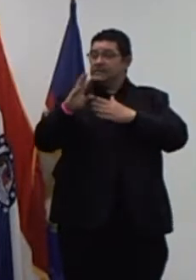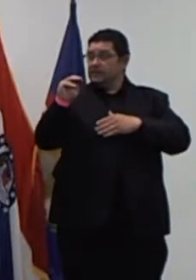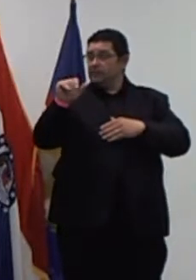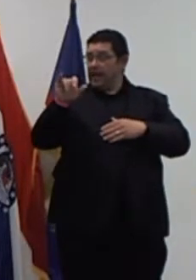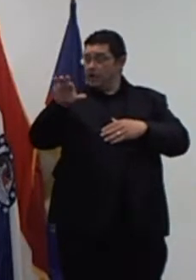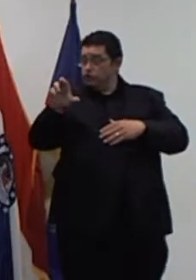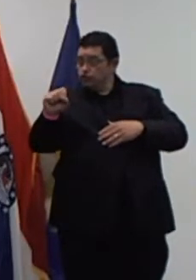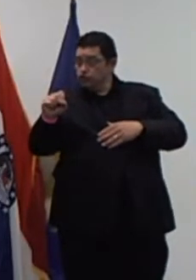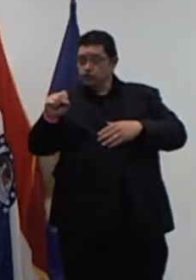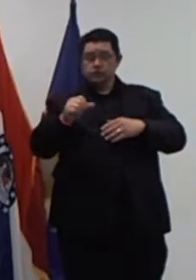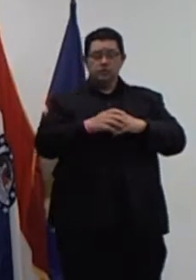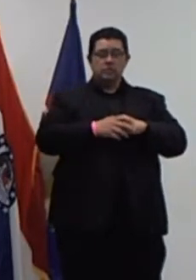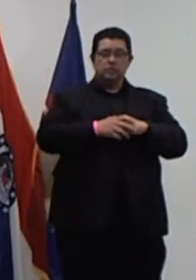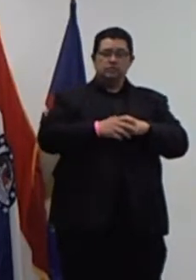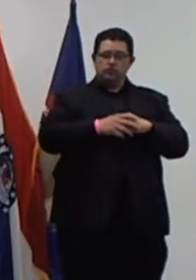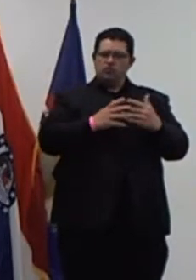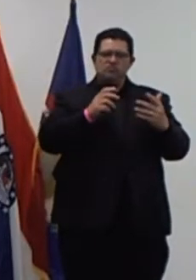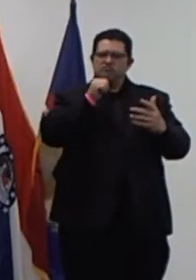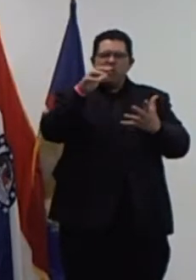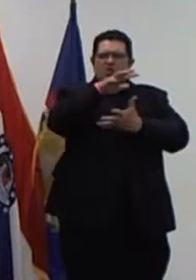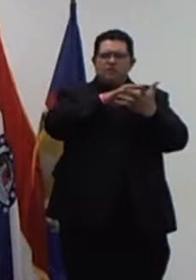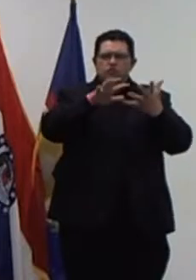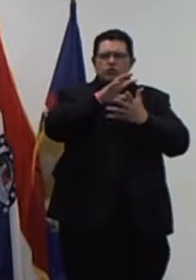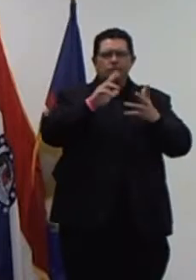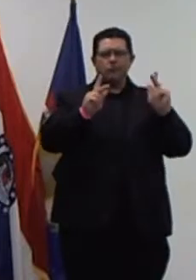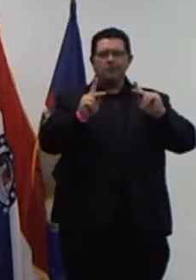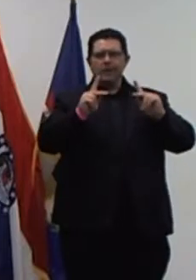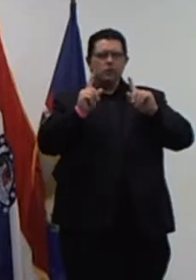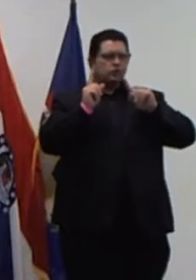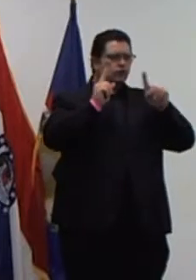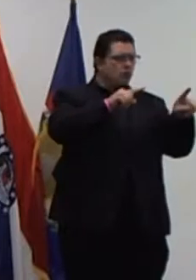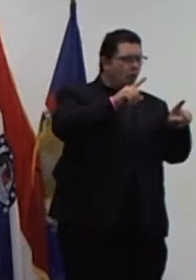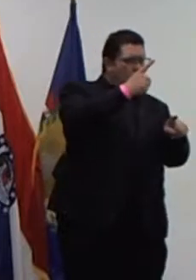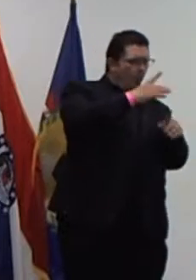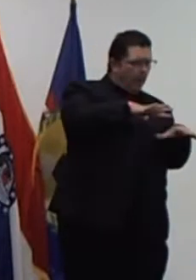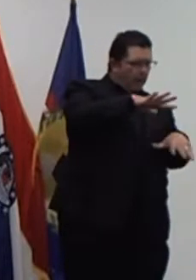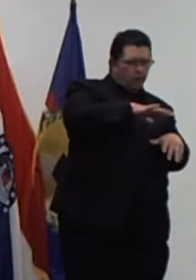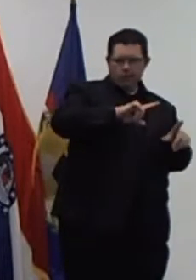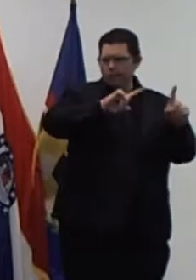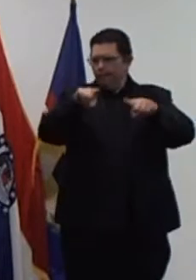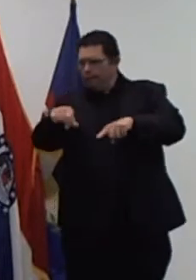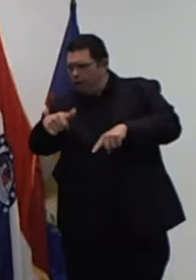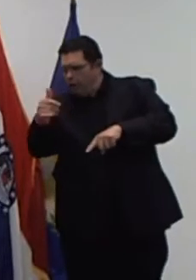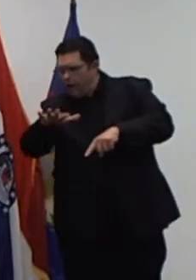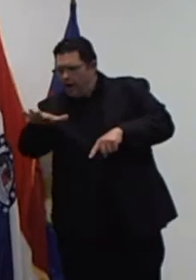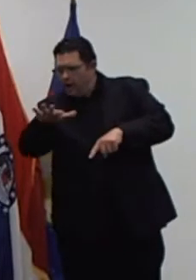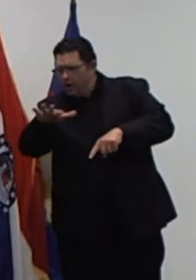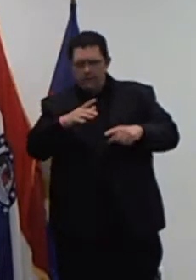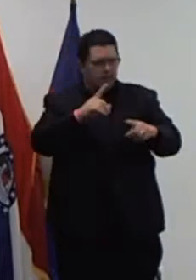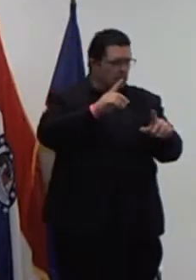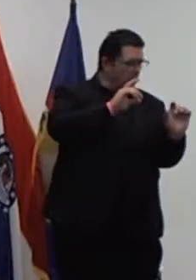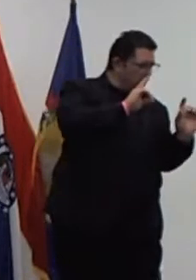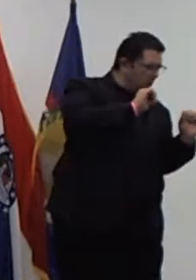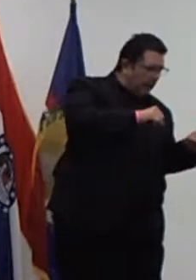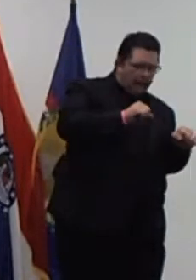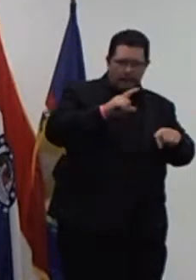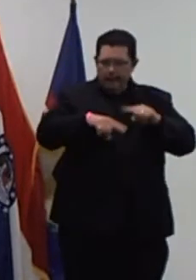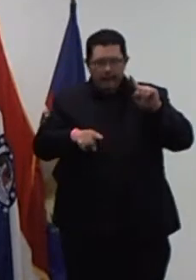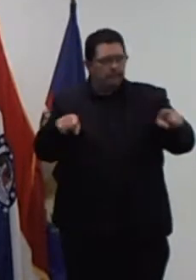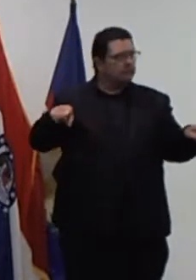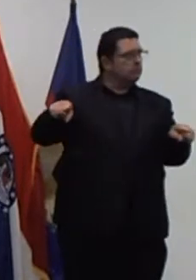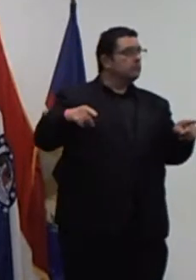trying to focus to that point where it's not confusing for people to go from one area to the other, what you can do and what you can't do. So we want to move forward now.